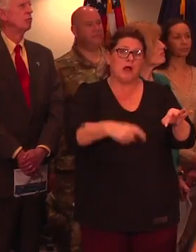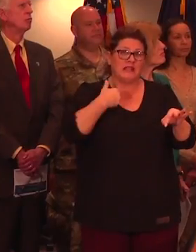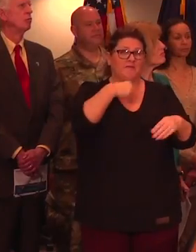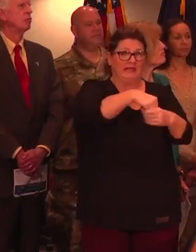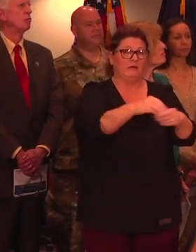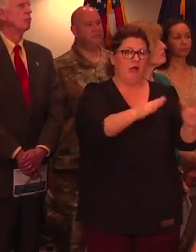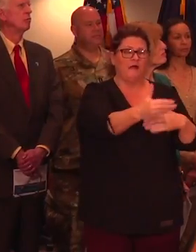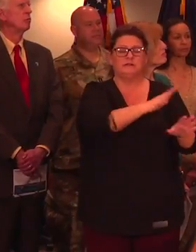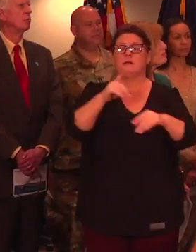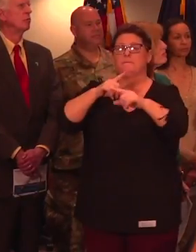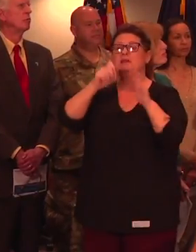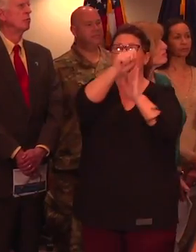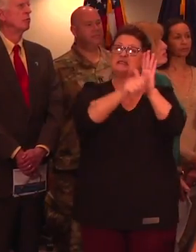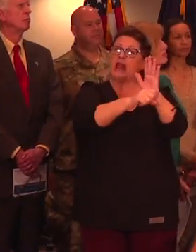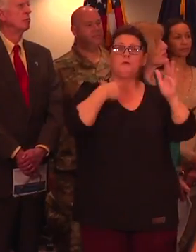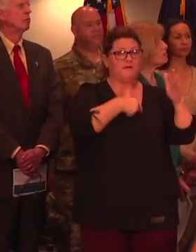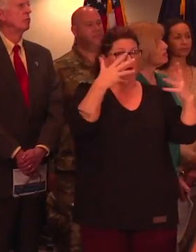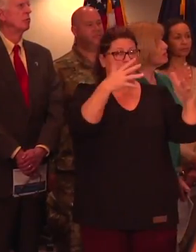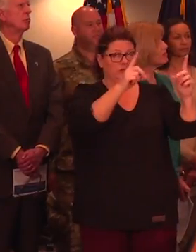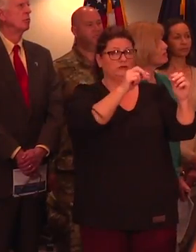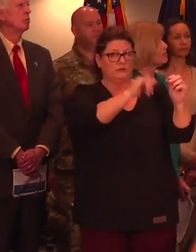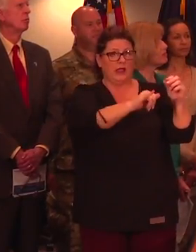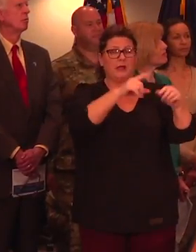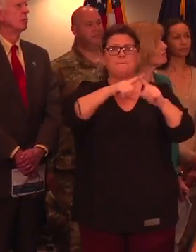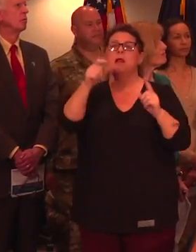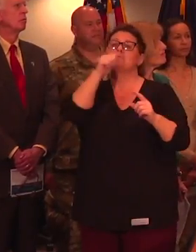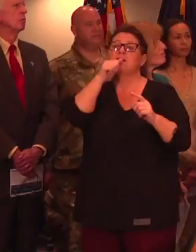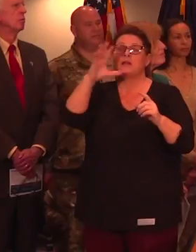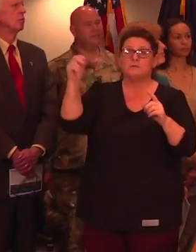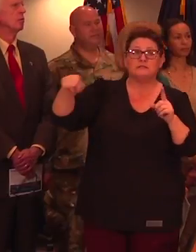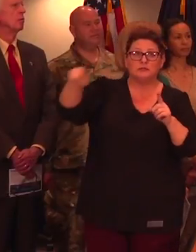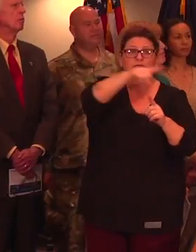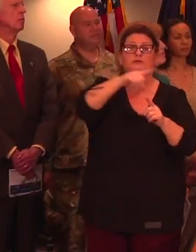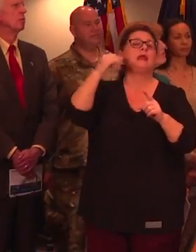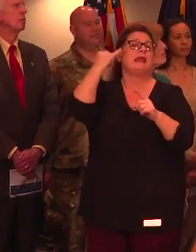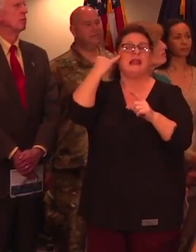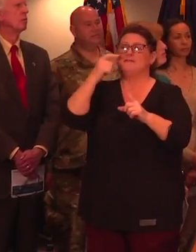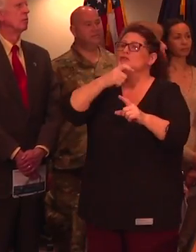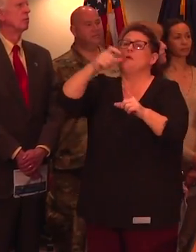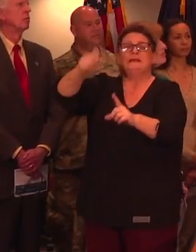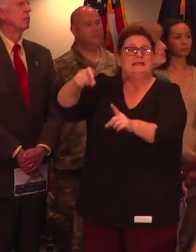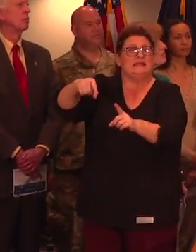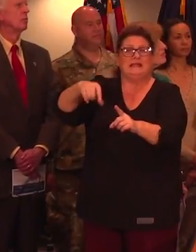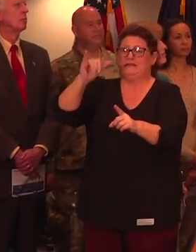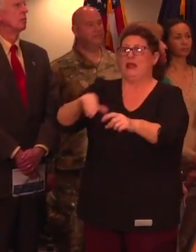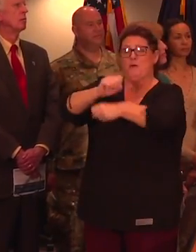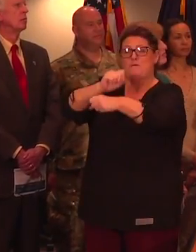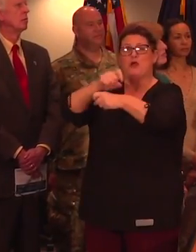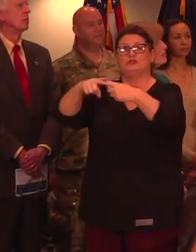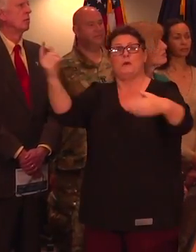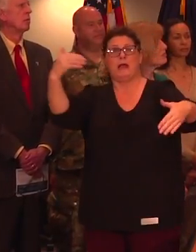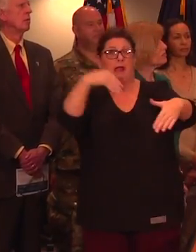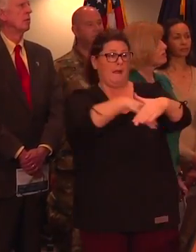all the state government offices, and we're asking the private employers to do that as well. So if they don't need to be there,